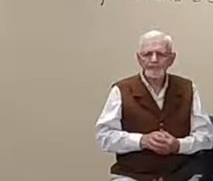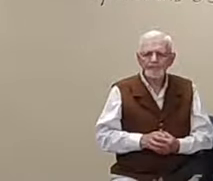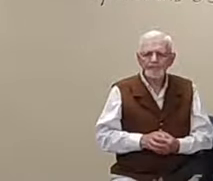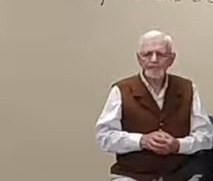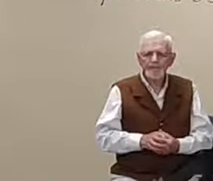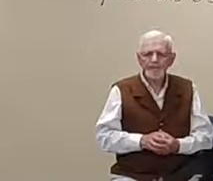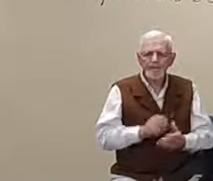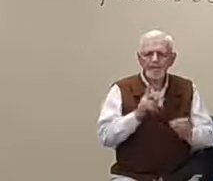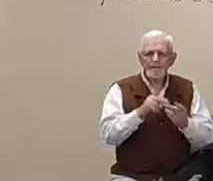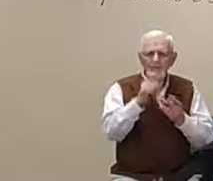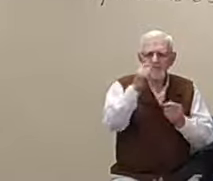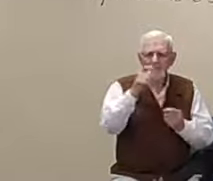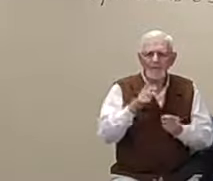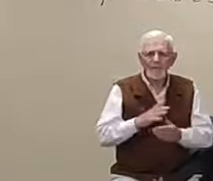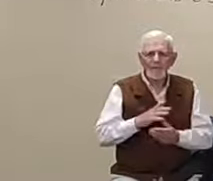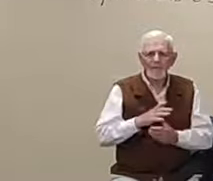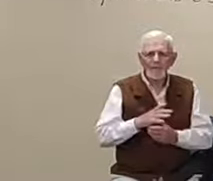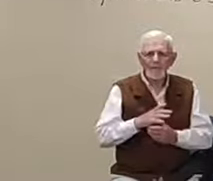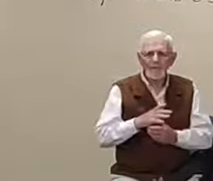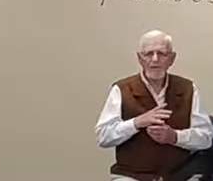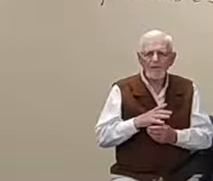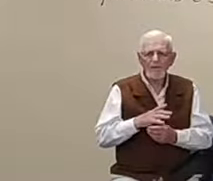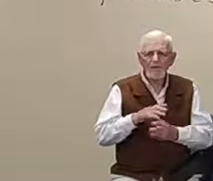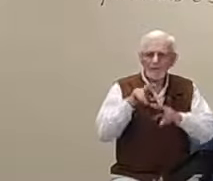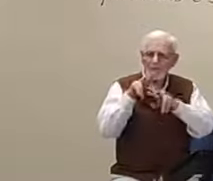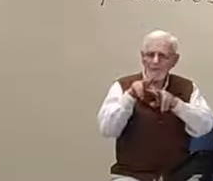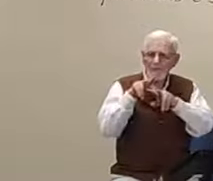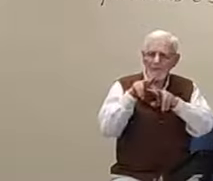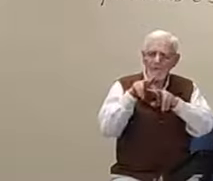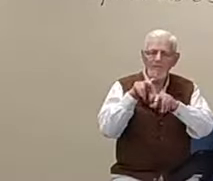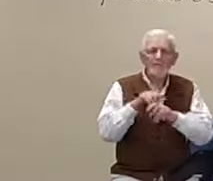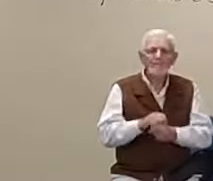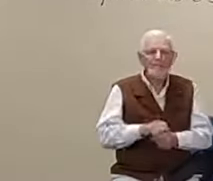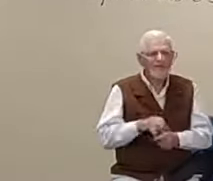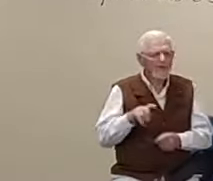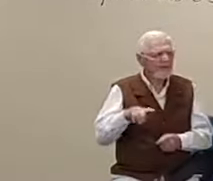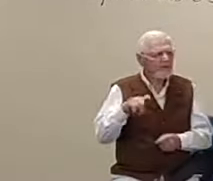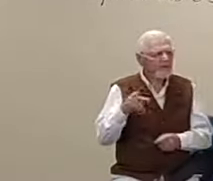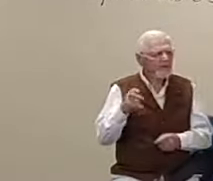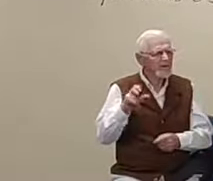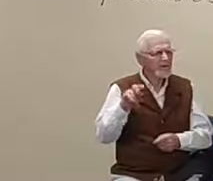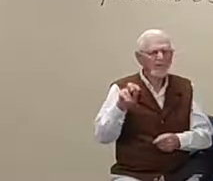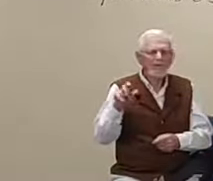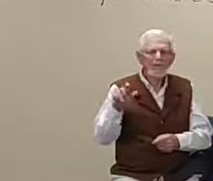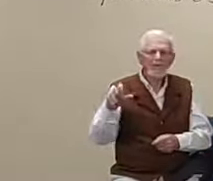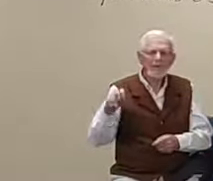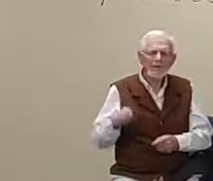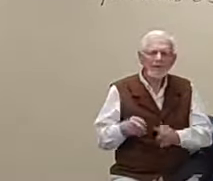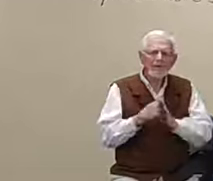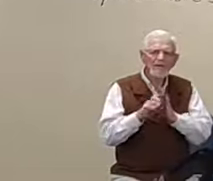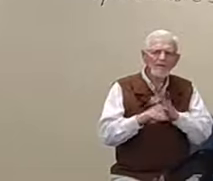The perfect man. Look at Ephesians chapter 4 quickly.